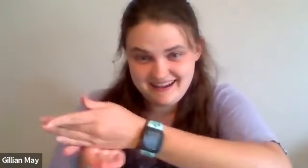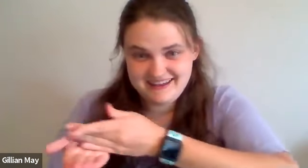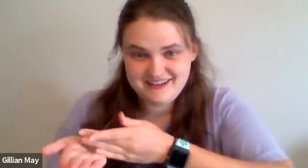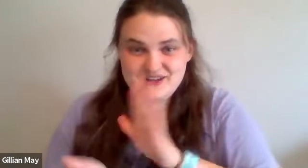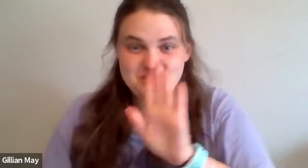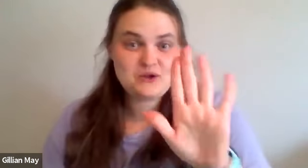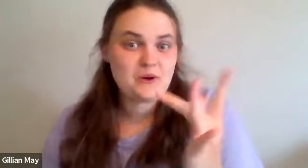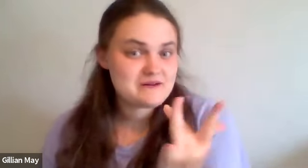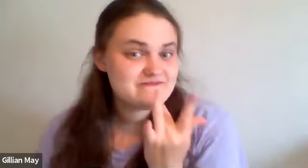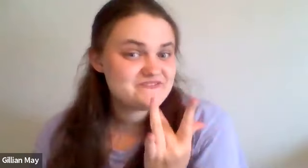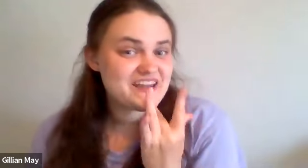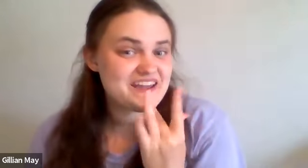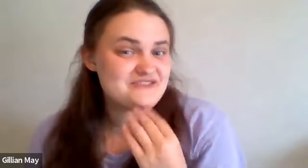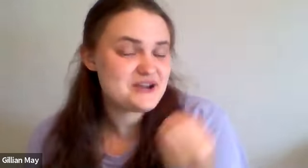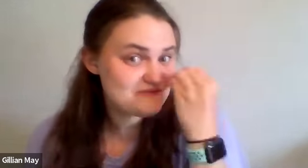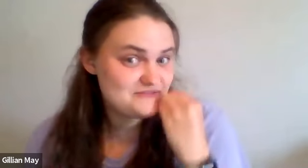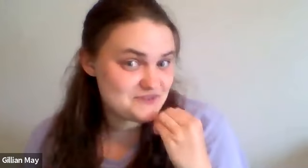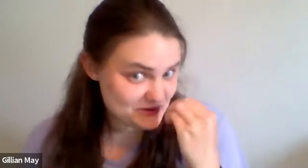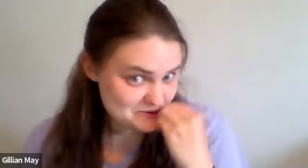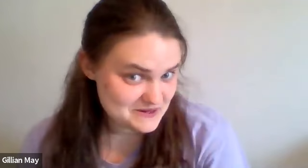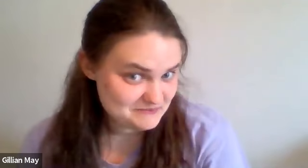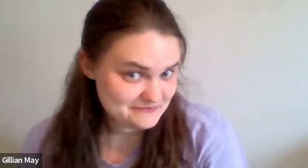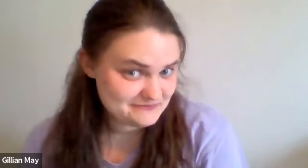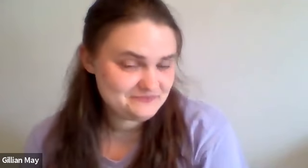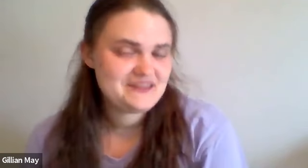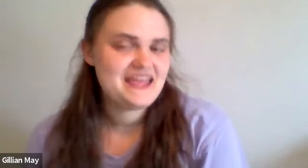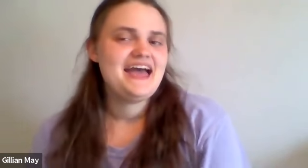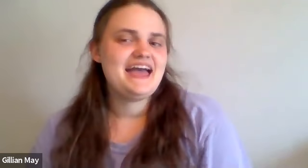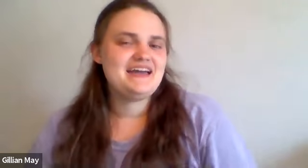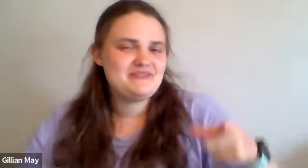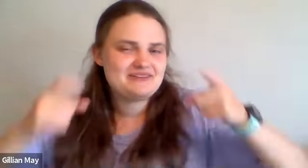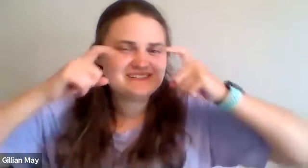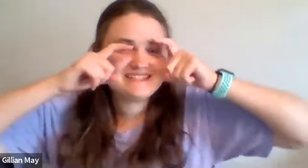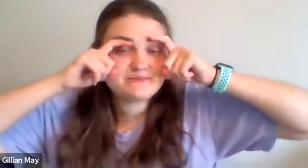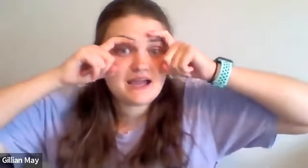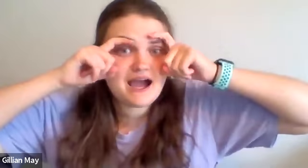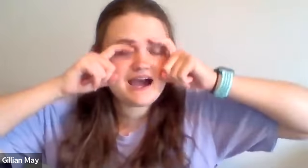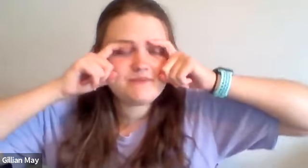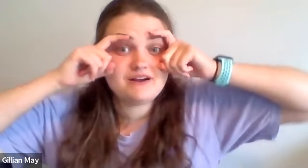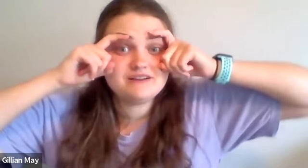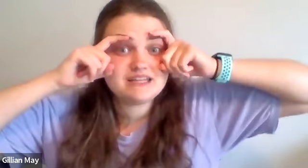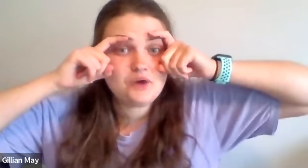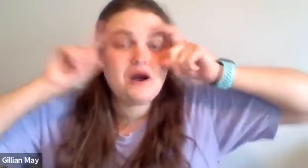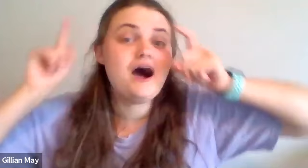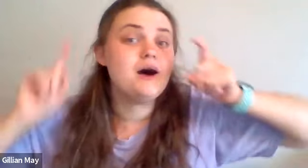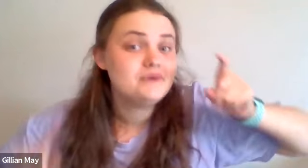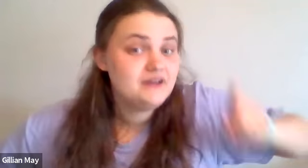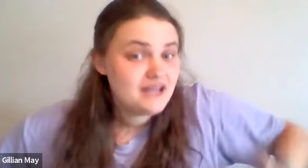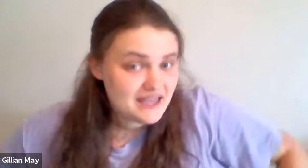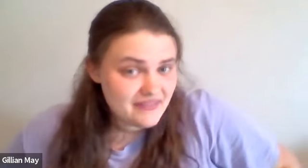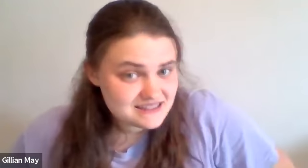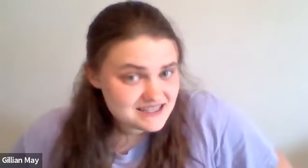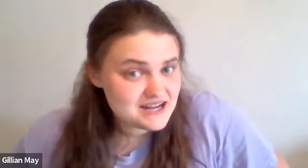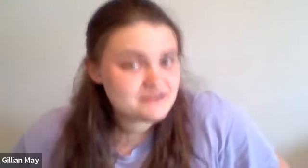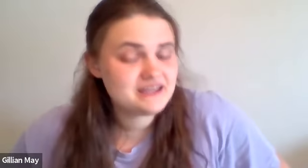pie, your favorite food. And what I was gonna say is my eyebrows, they go up. And that's kind of like